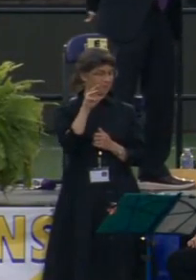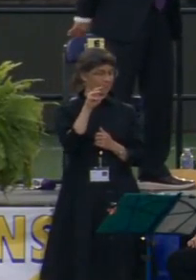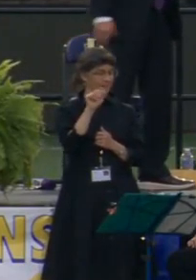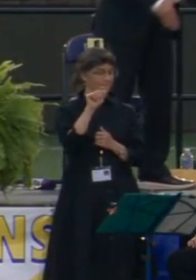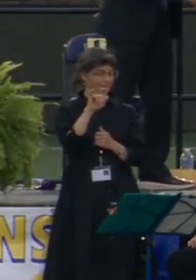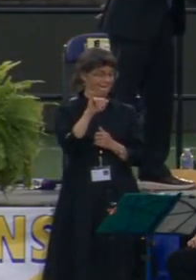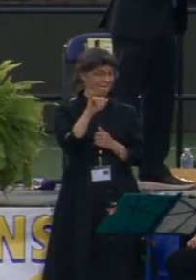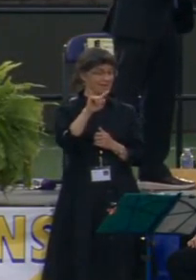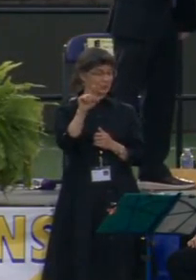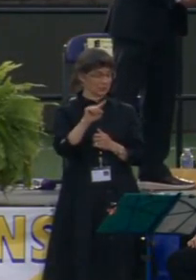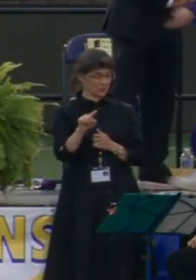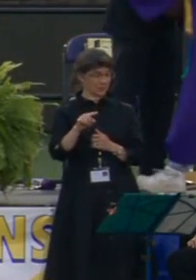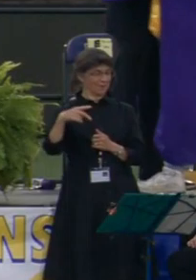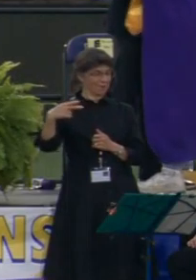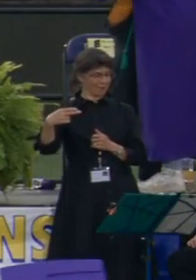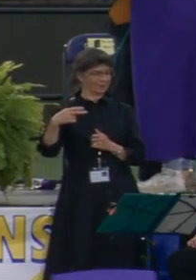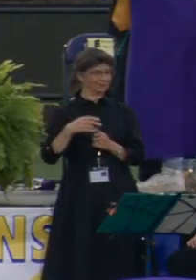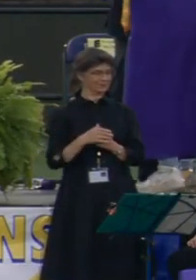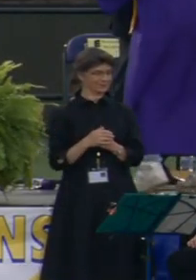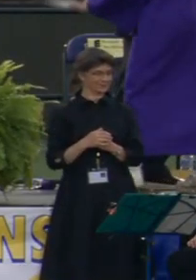Majua Ho.